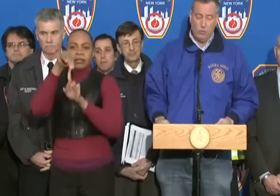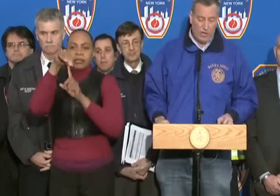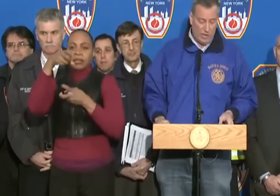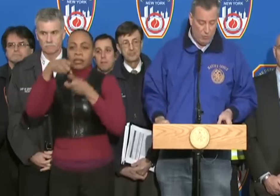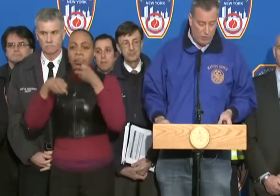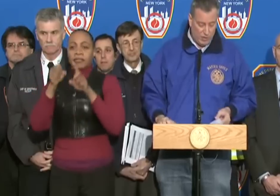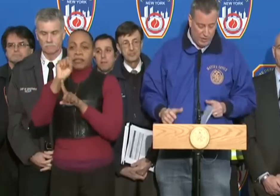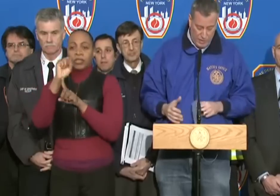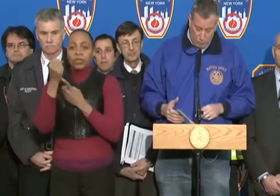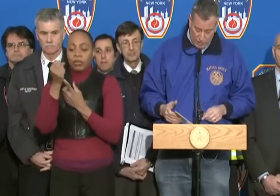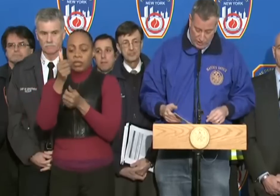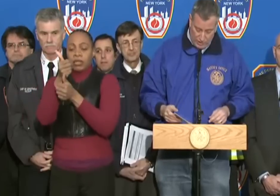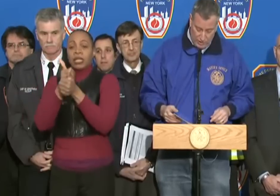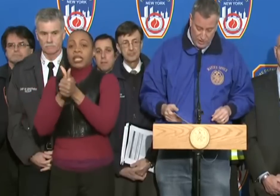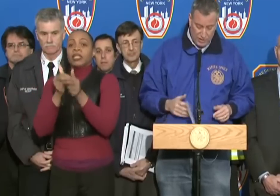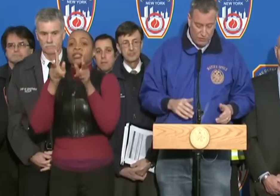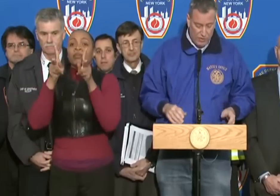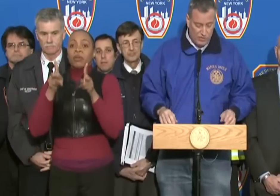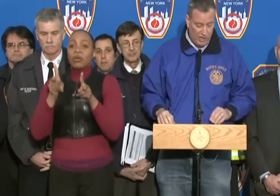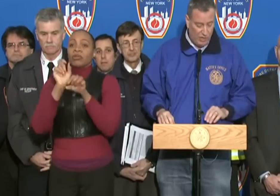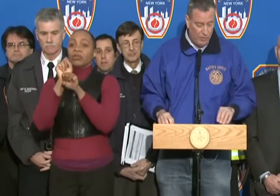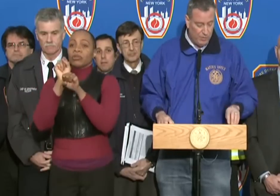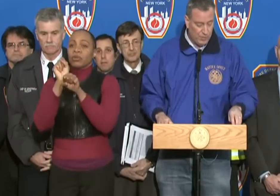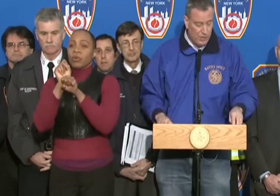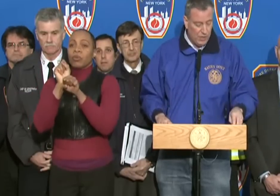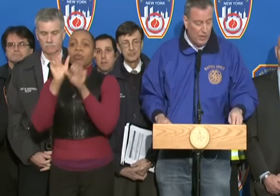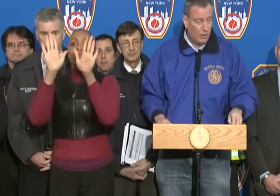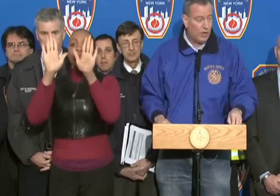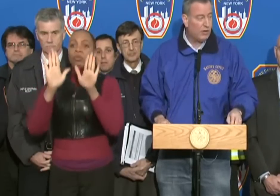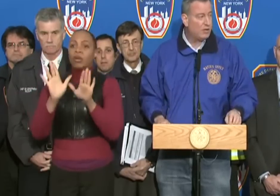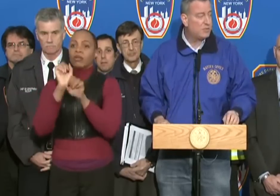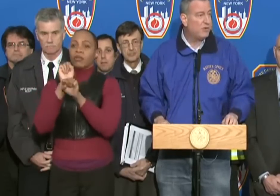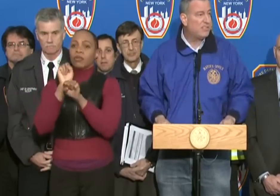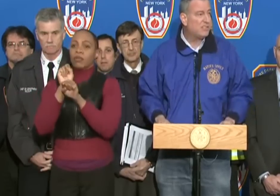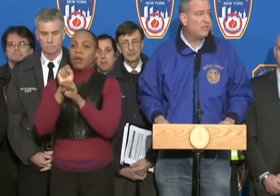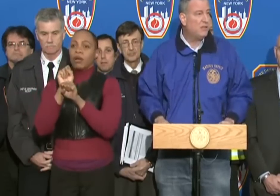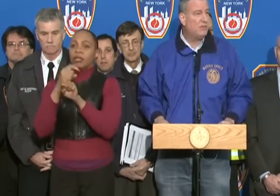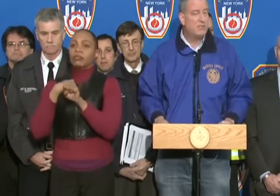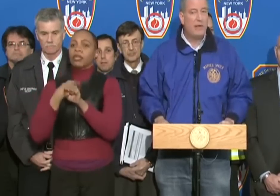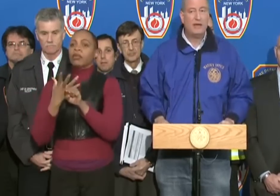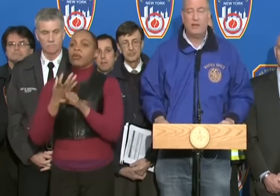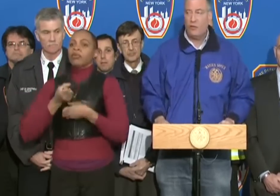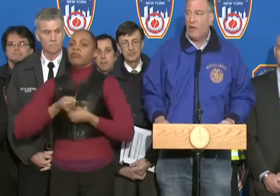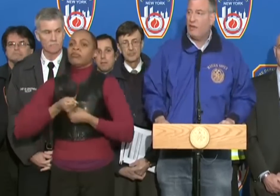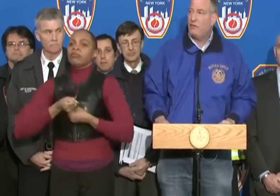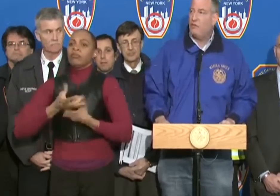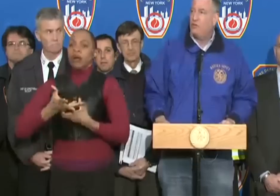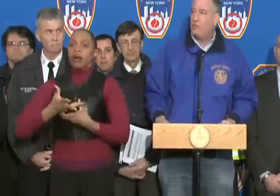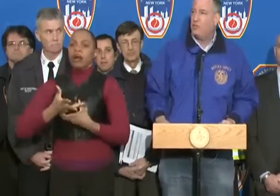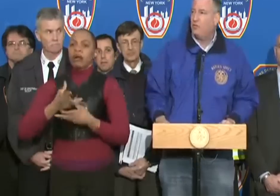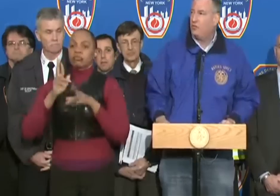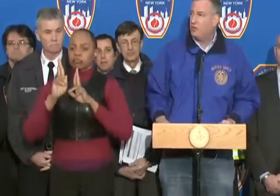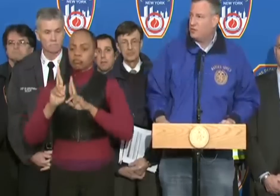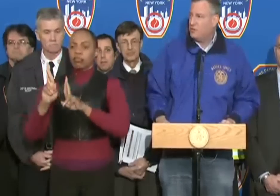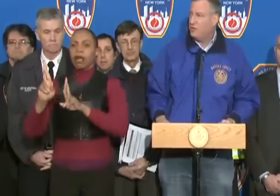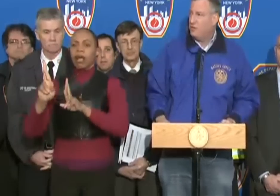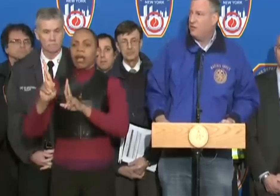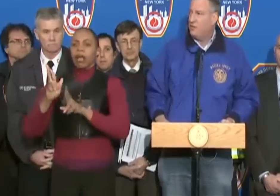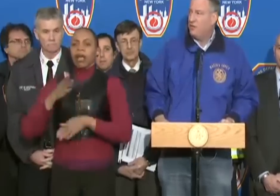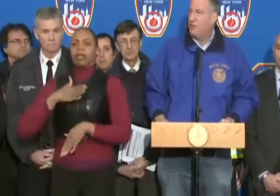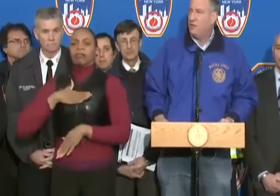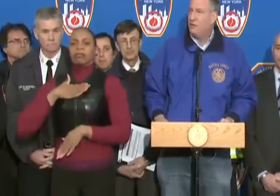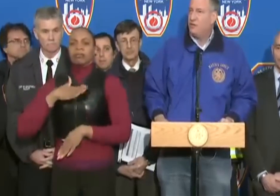conditions. Everyone kept working. They kept working hard. They did a great job. And I want to express the respect and gratitude of the people of New York